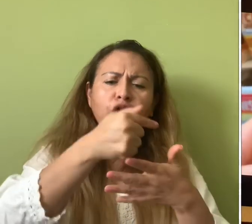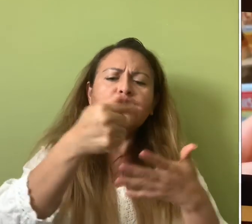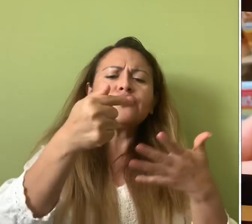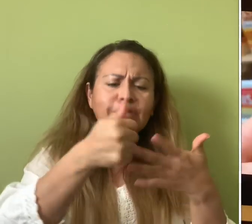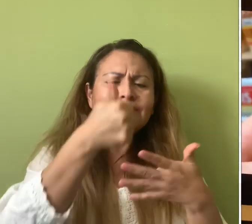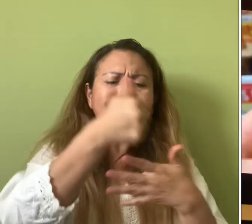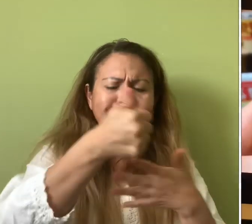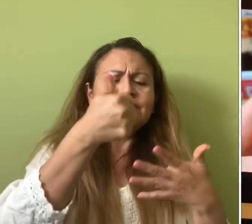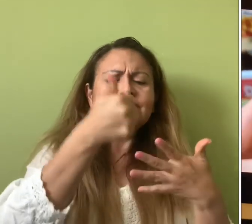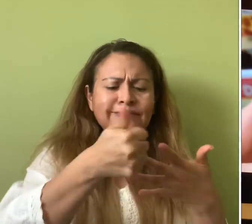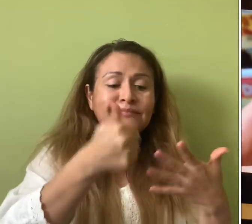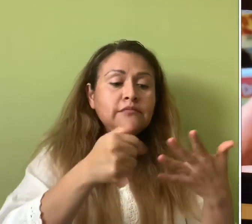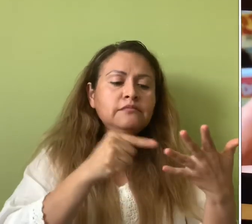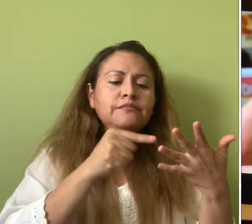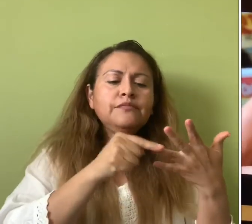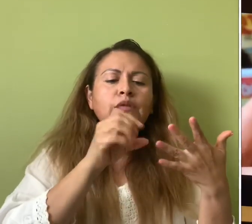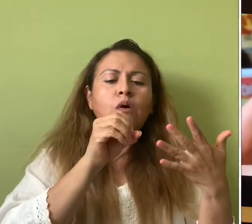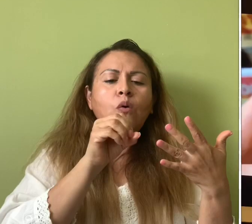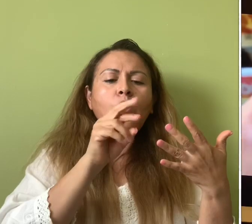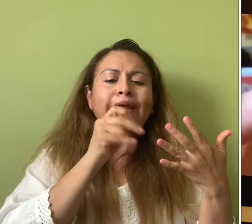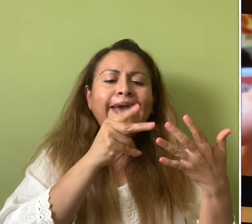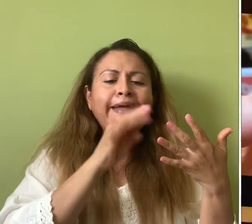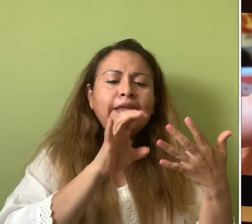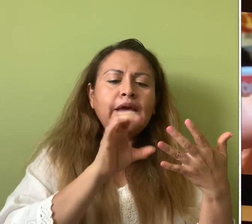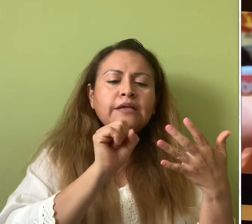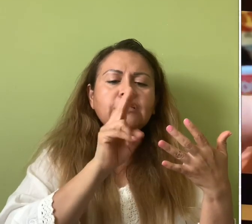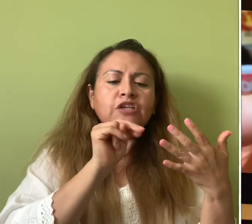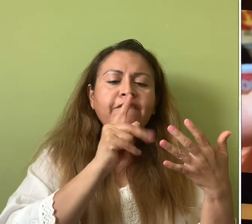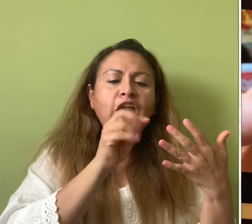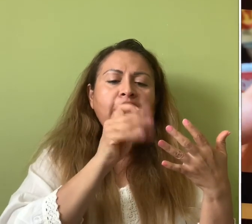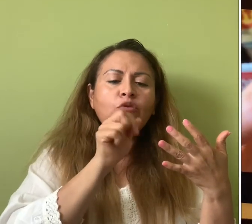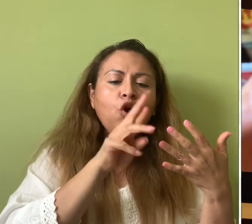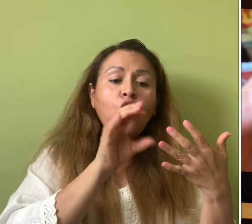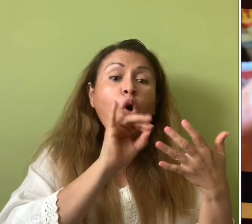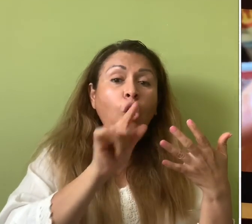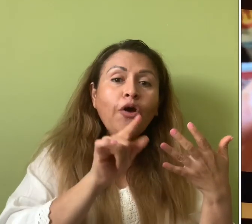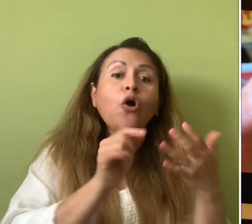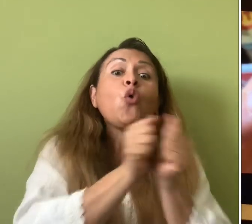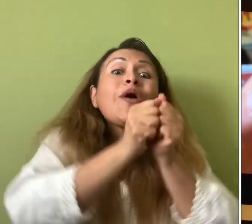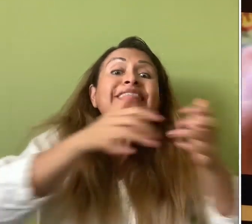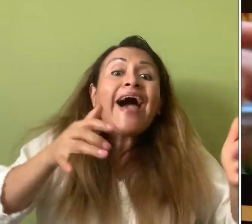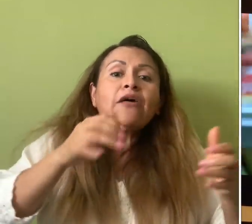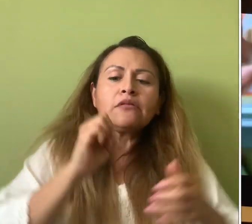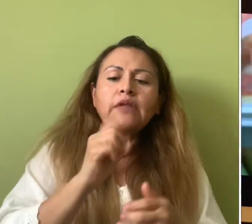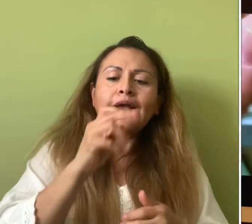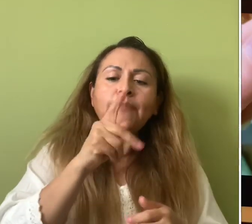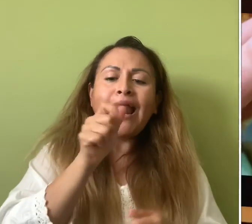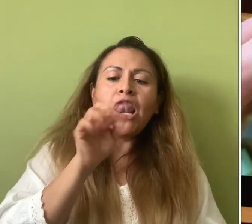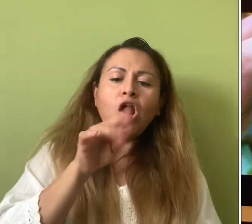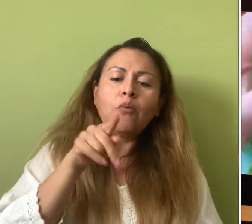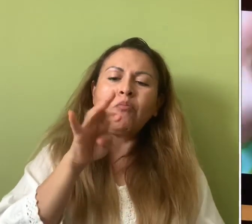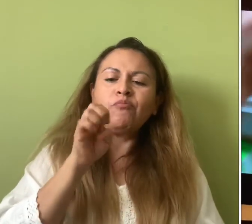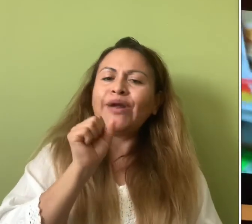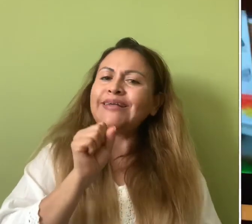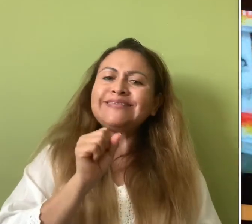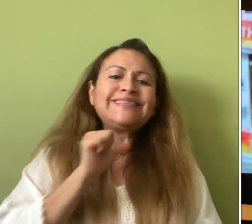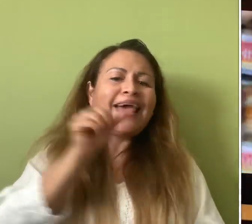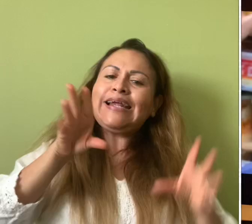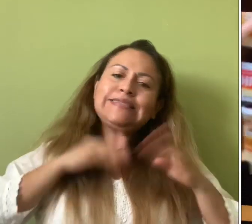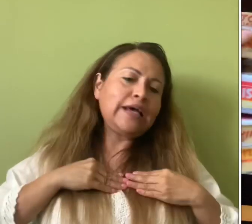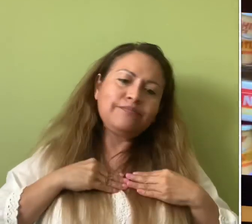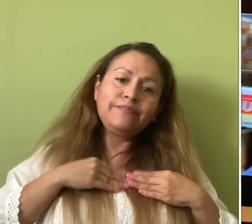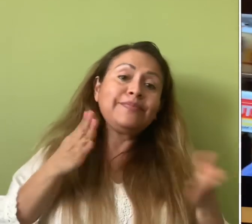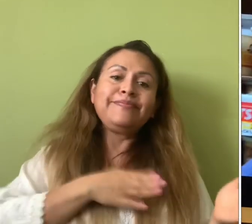they're using organic sunflower oil, and it's not expeller pressed. So I can't get behind that. But this queso style